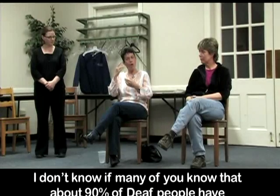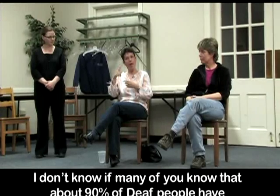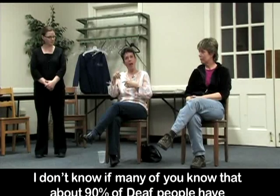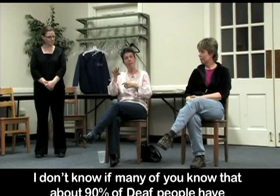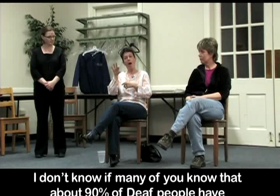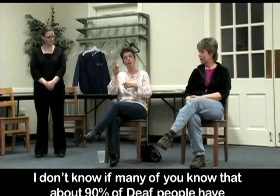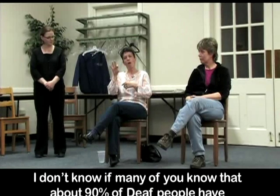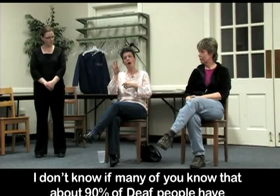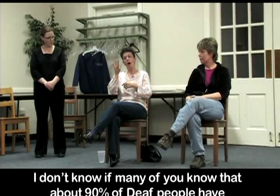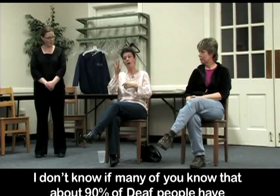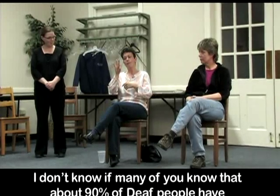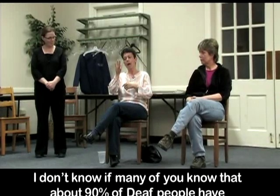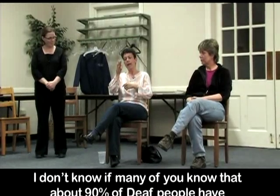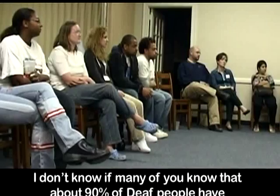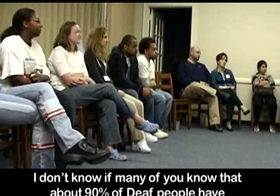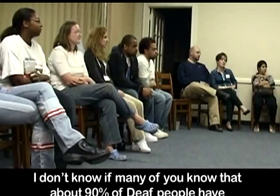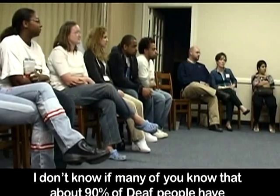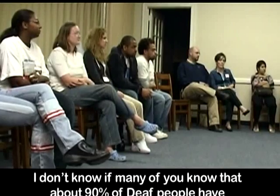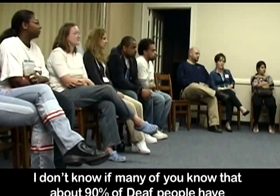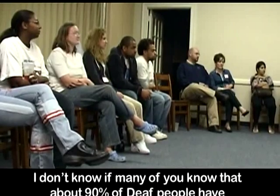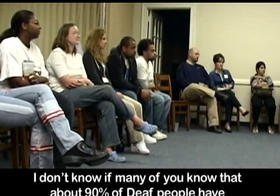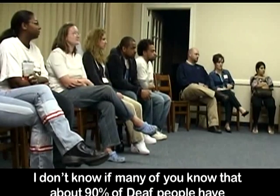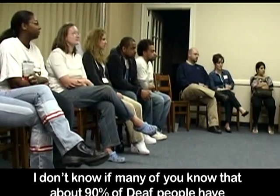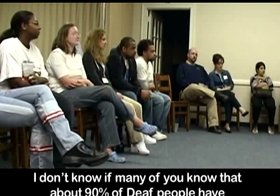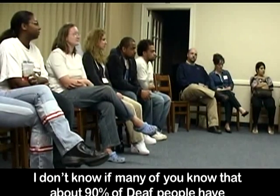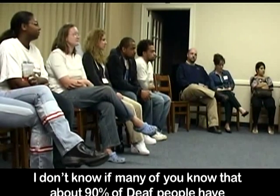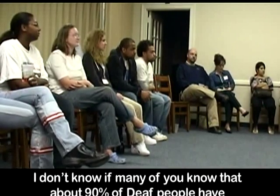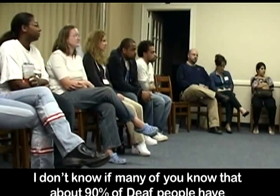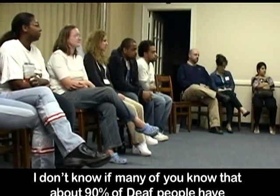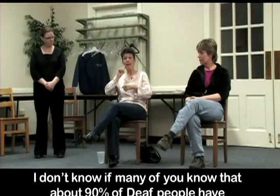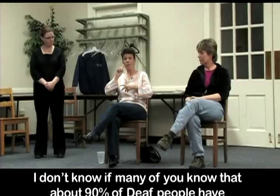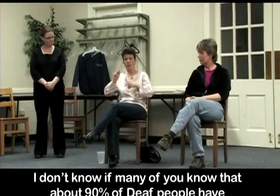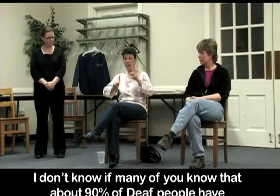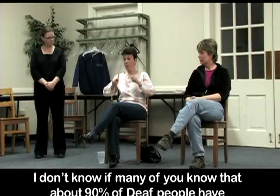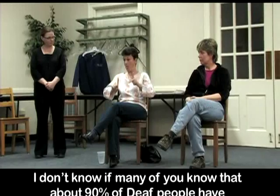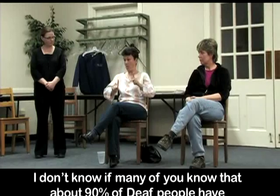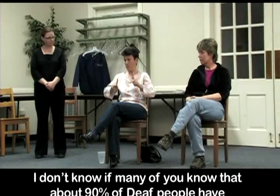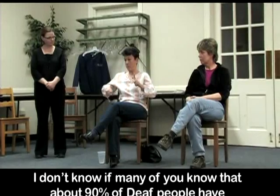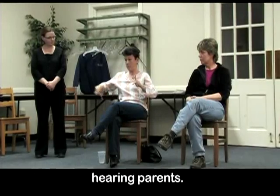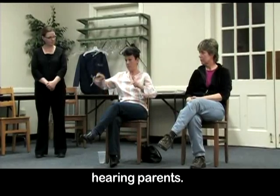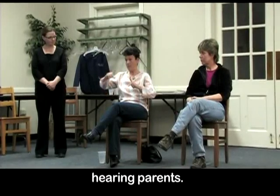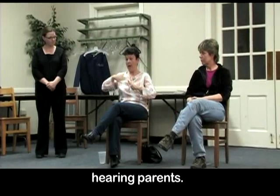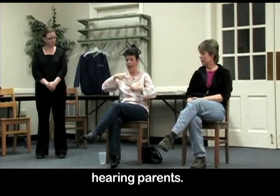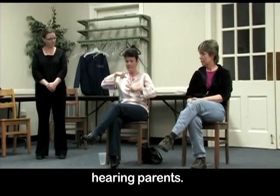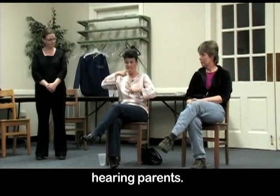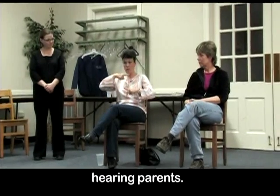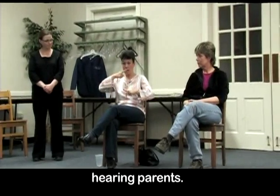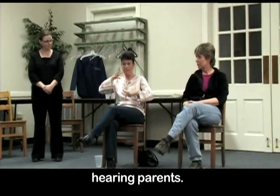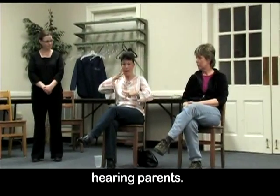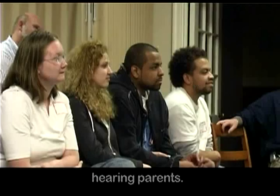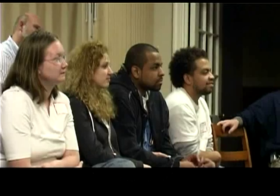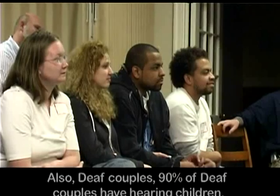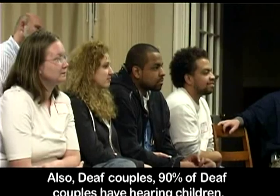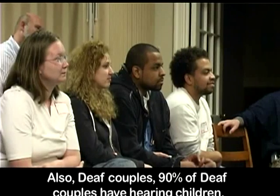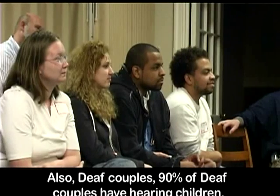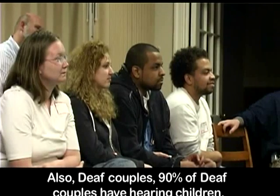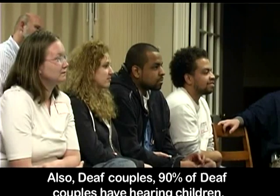that about 90% of deaf people have hearing parents.